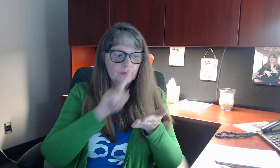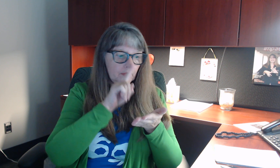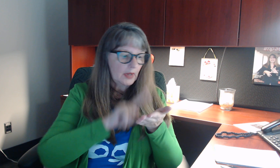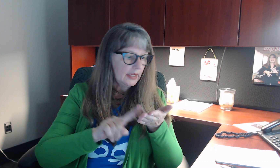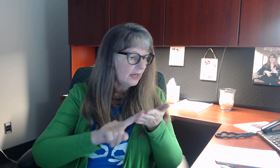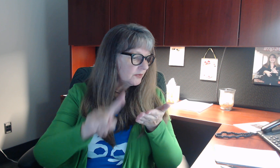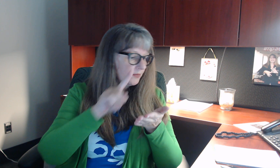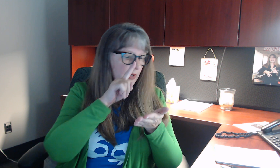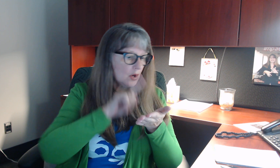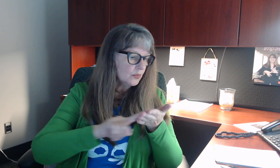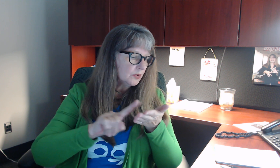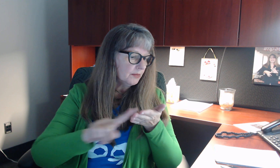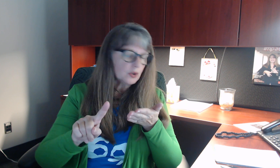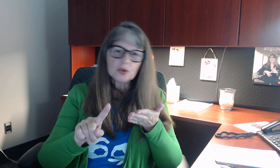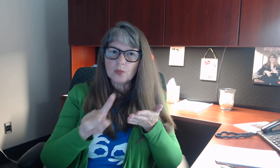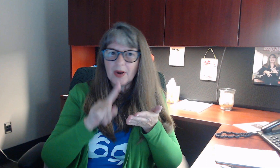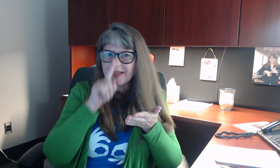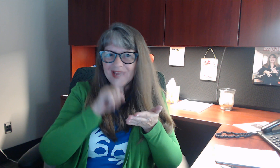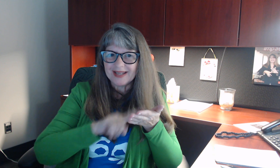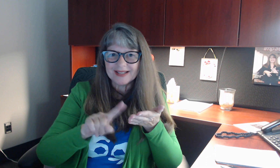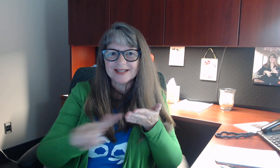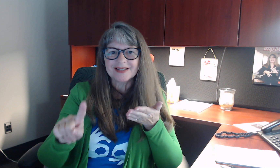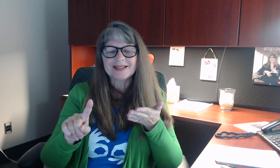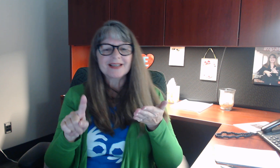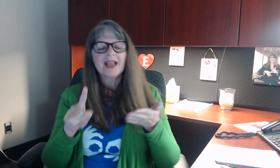And it comes from the nose. I'm not sure why that is.